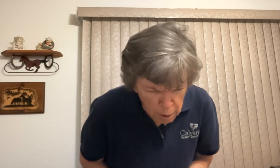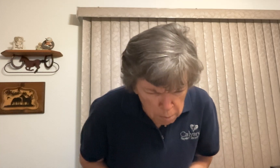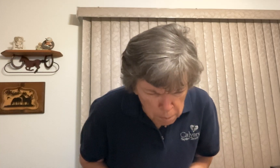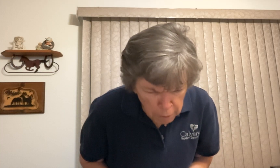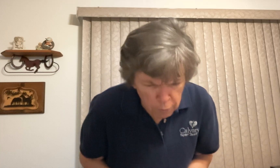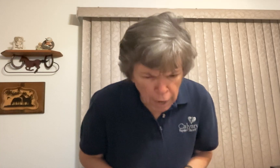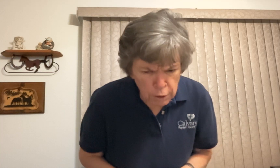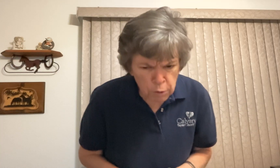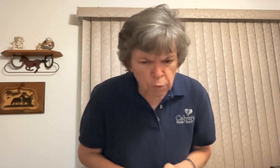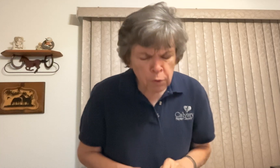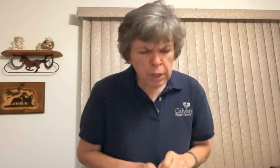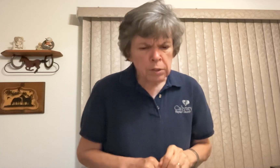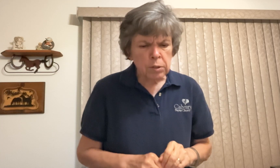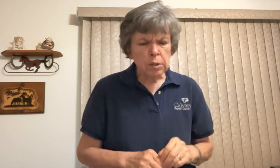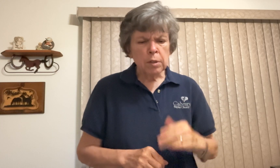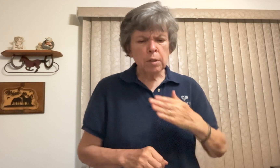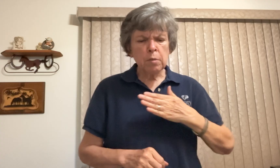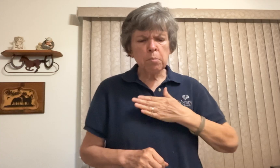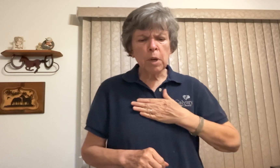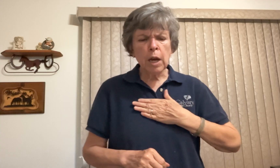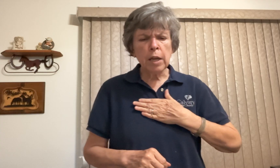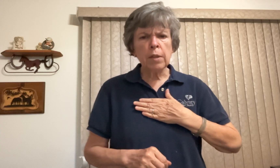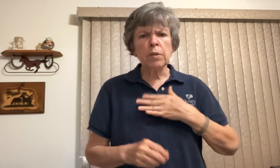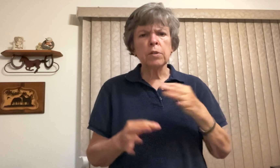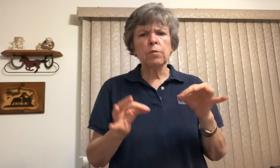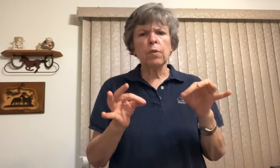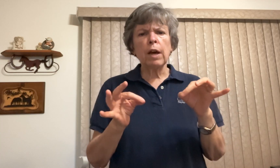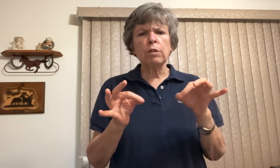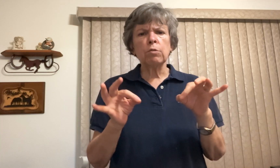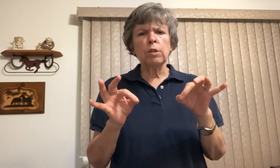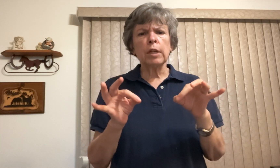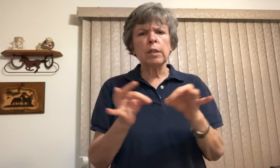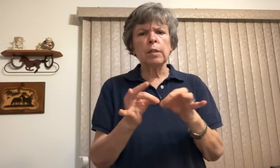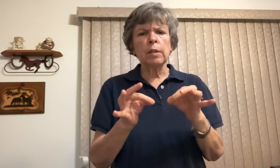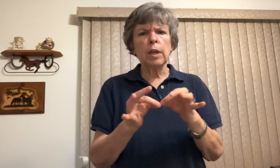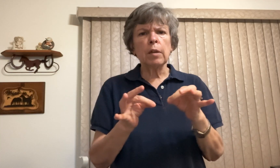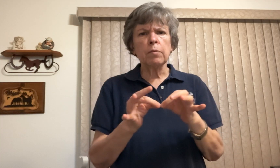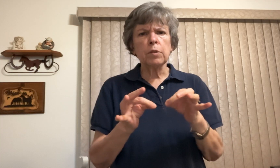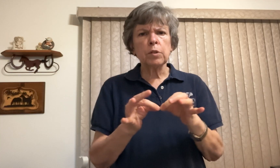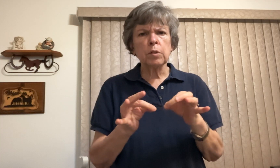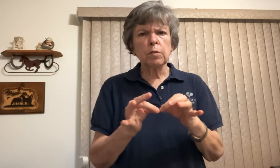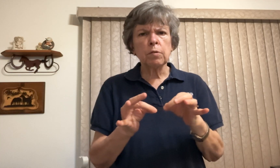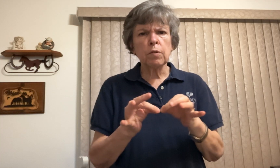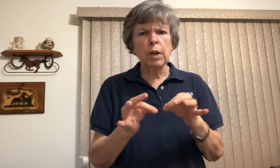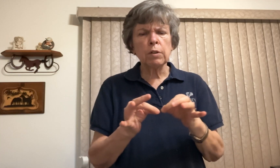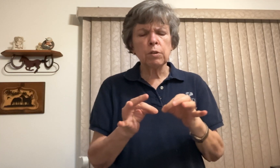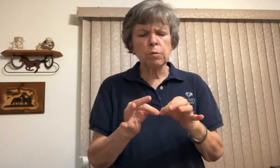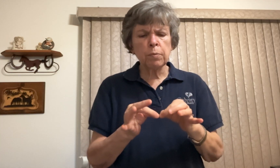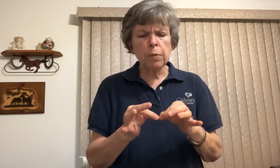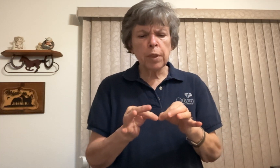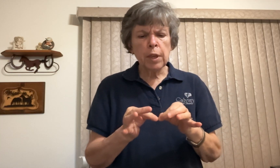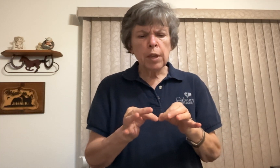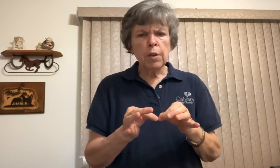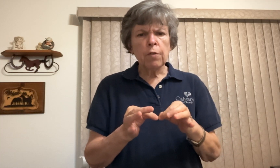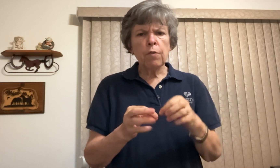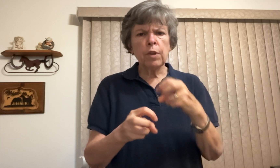My value fixed, this is value, take F's, value,